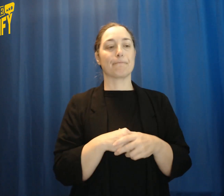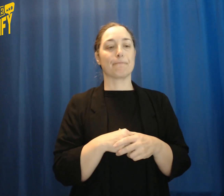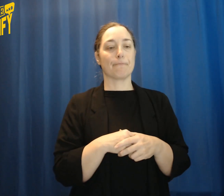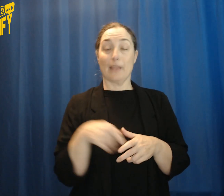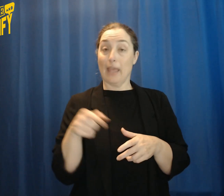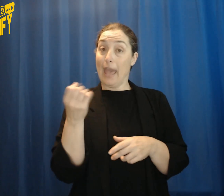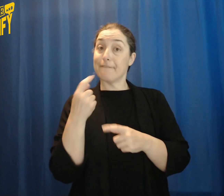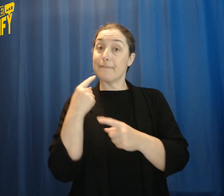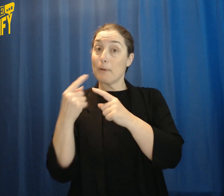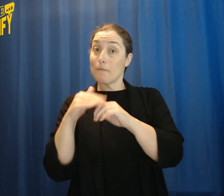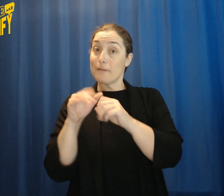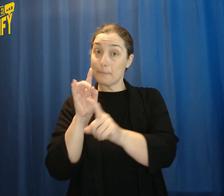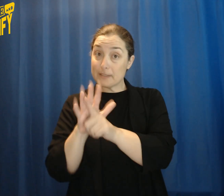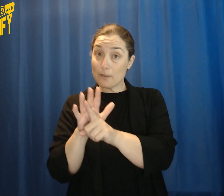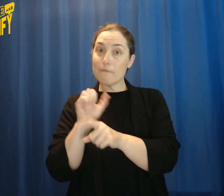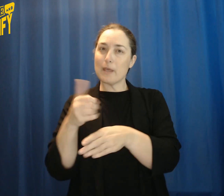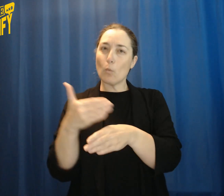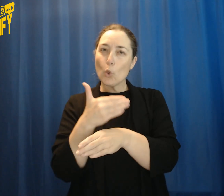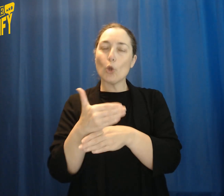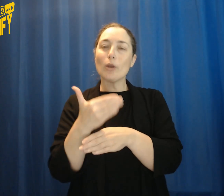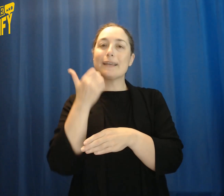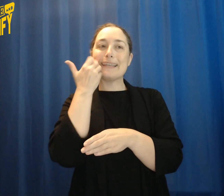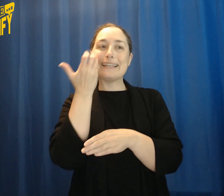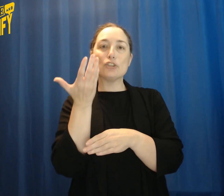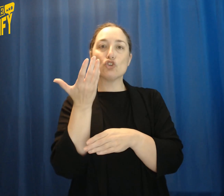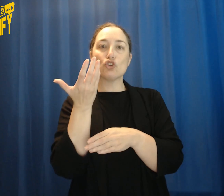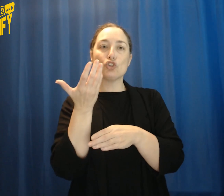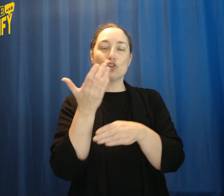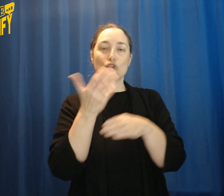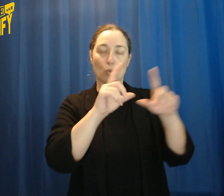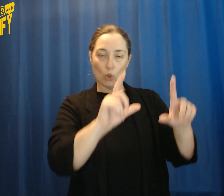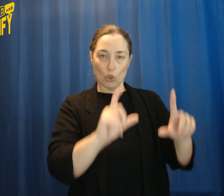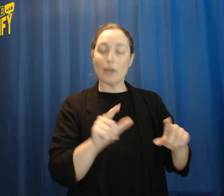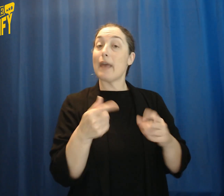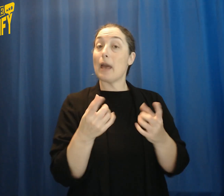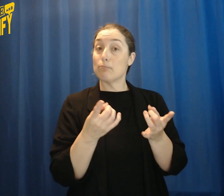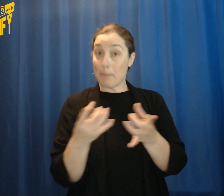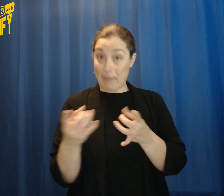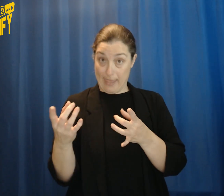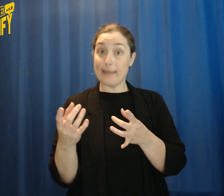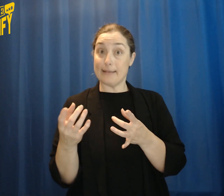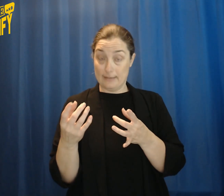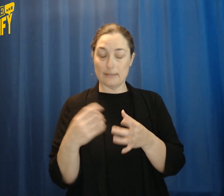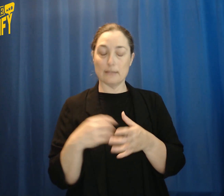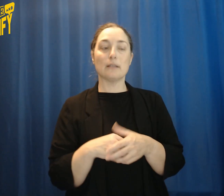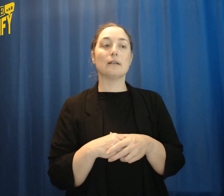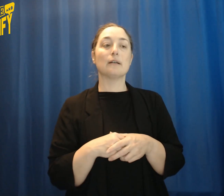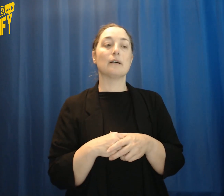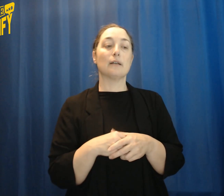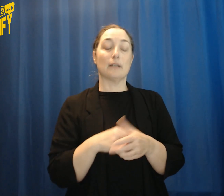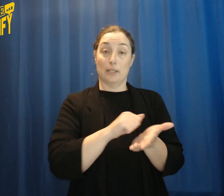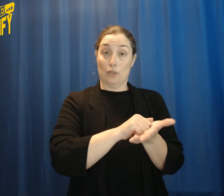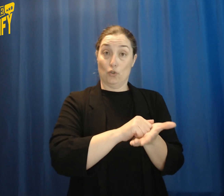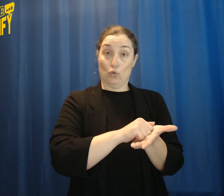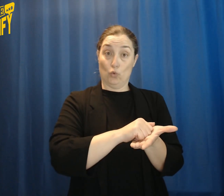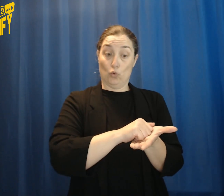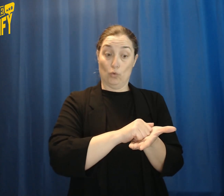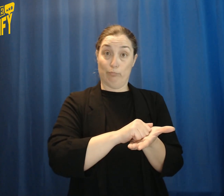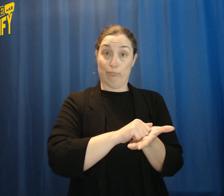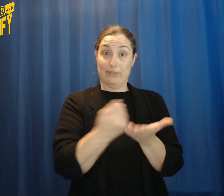their works, each work, and that's already all prepared, and basically you print them, you stick them on the walls, put